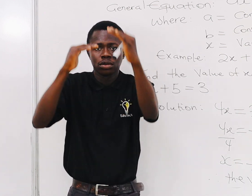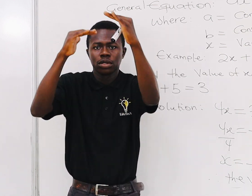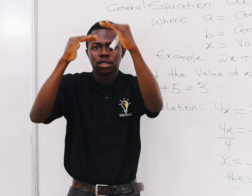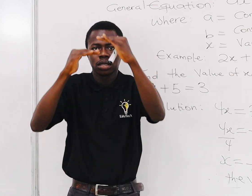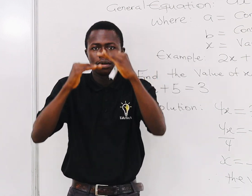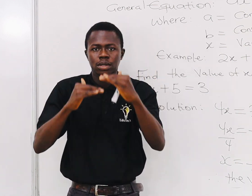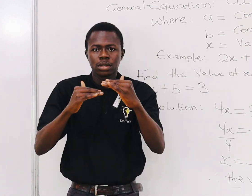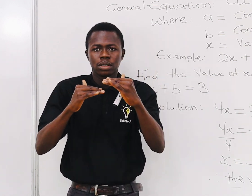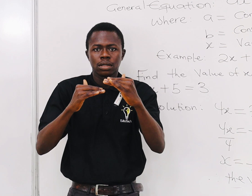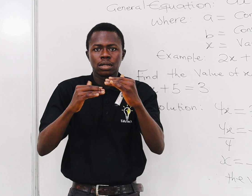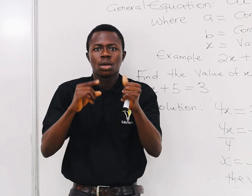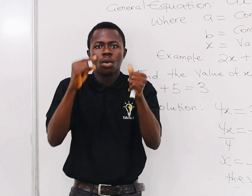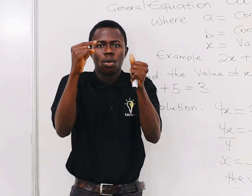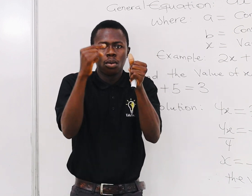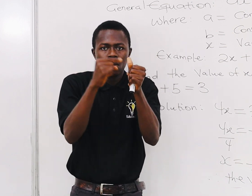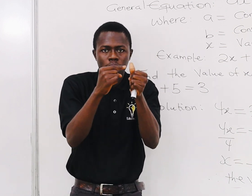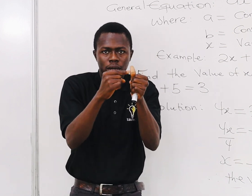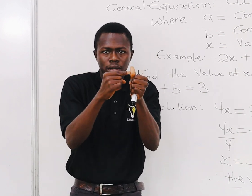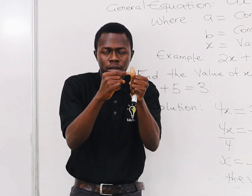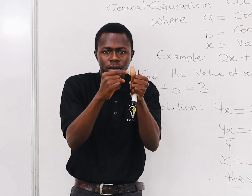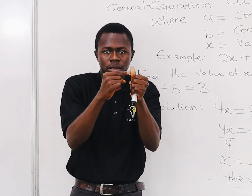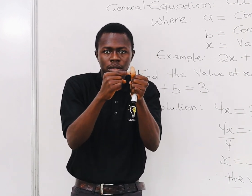you follow 3 steps. The first one